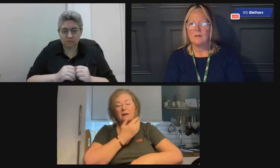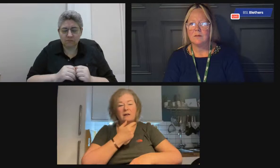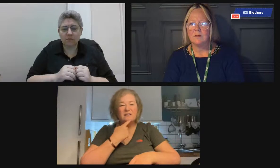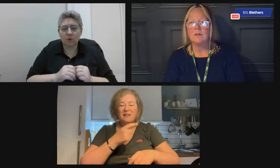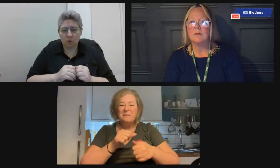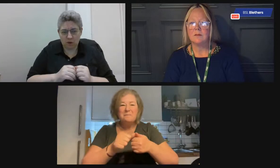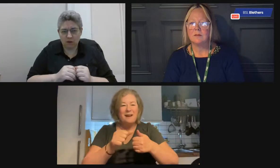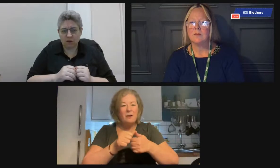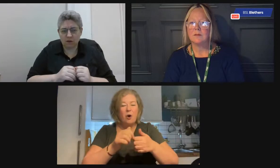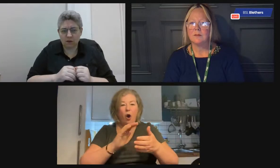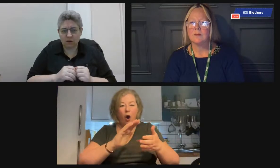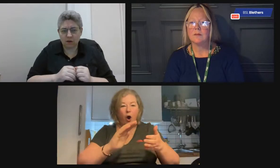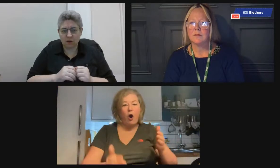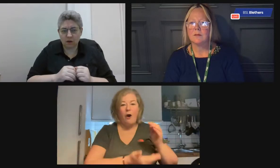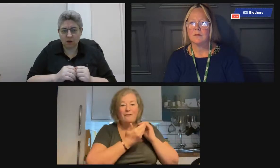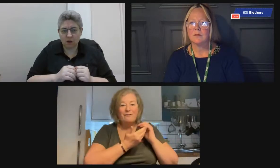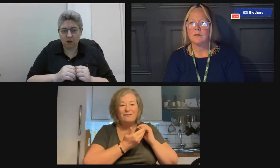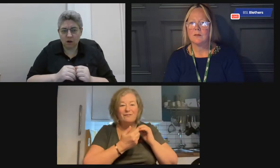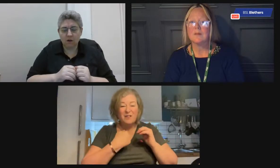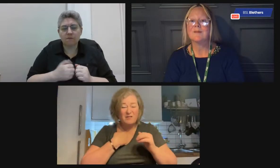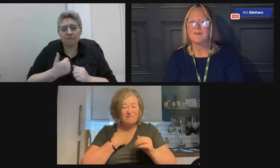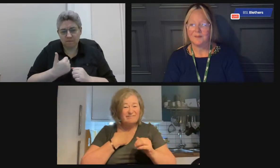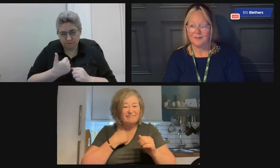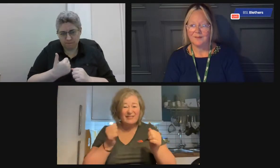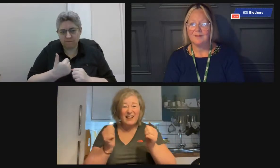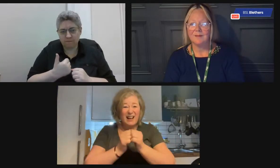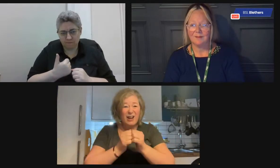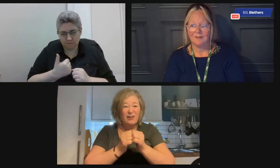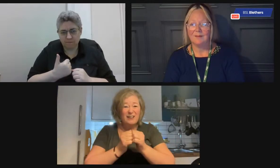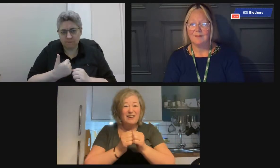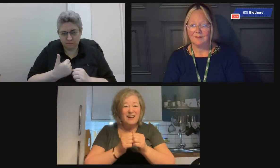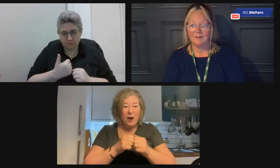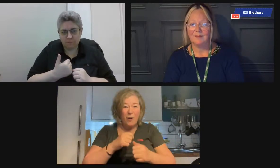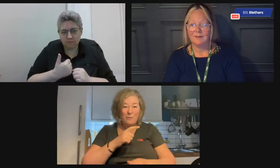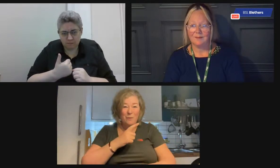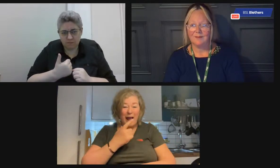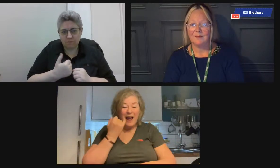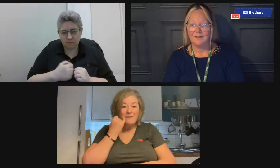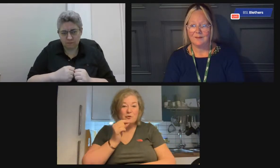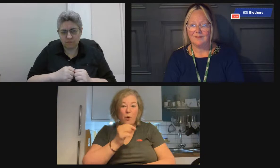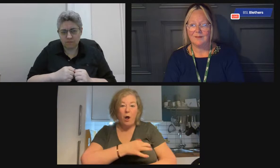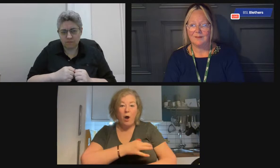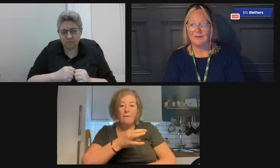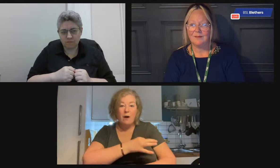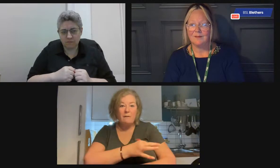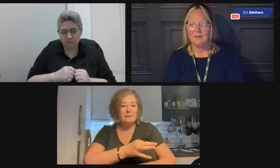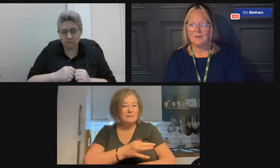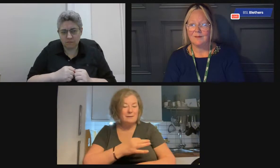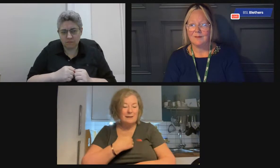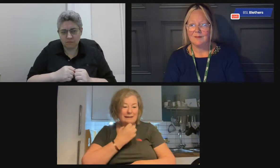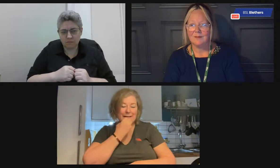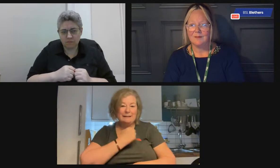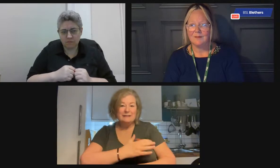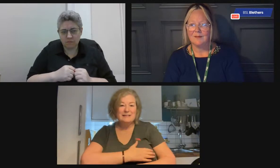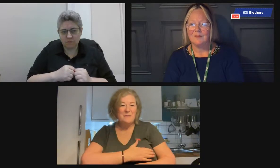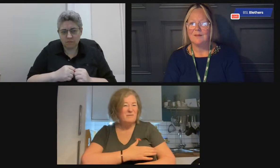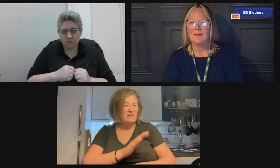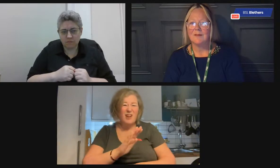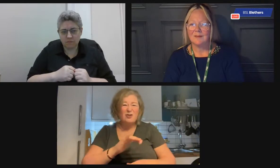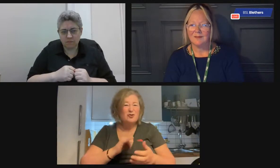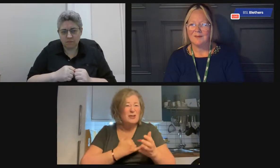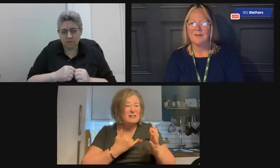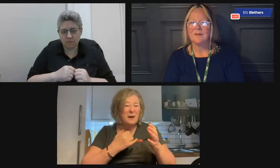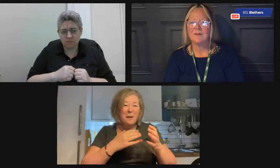And that is very risky because when it's in your lymph nodes, it could spread all over your body.